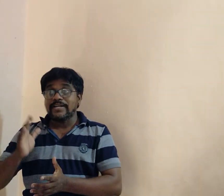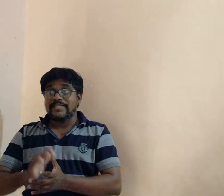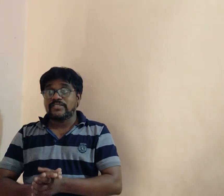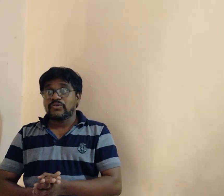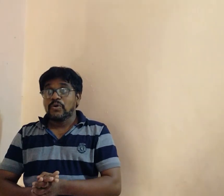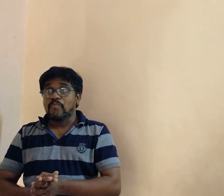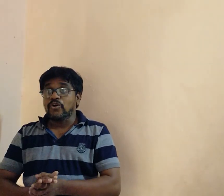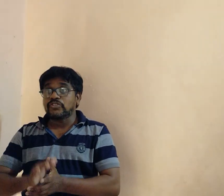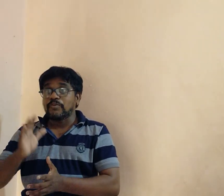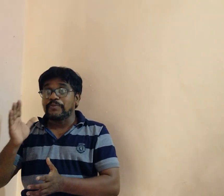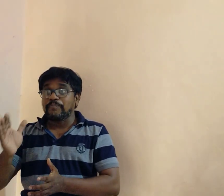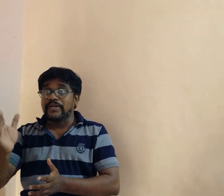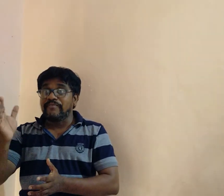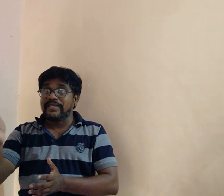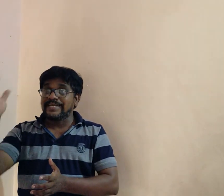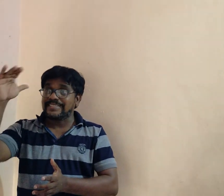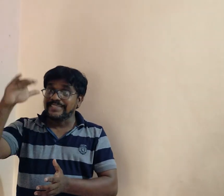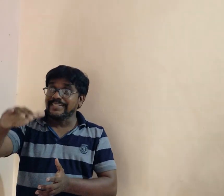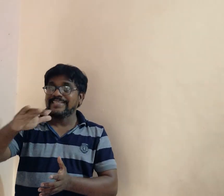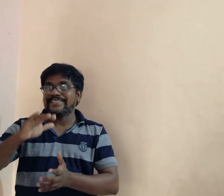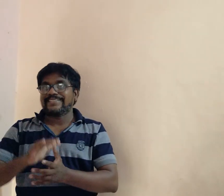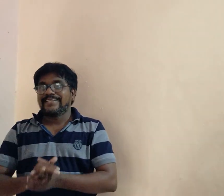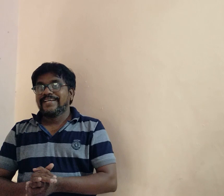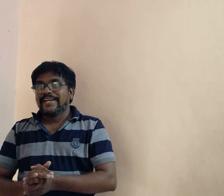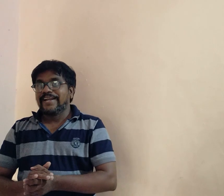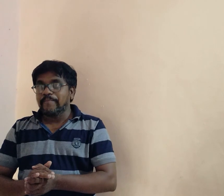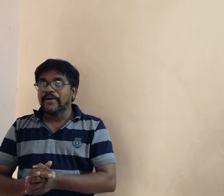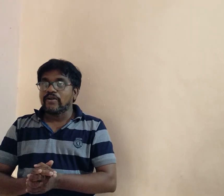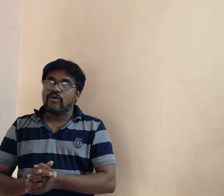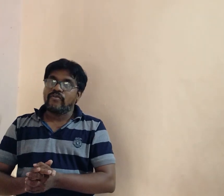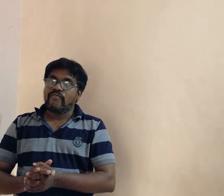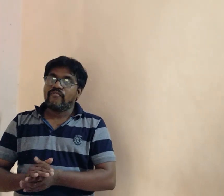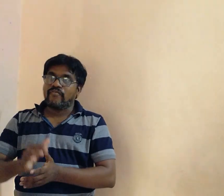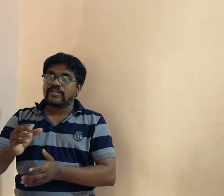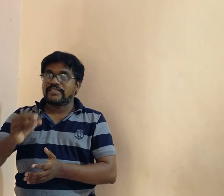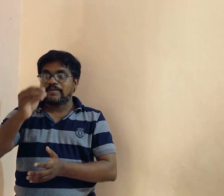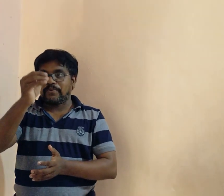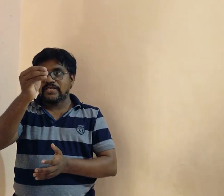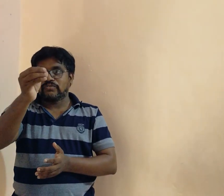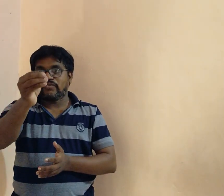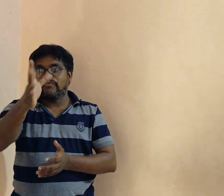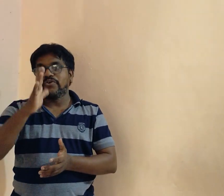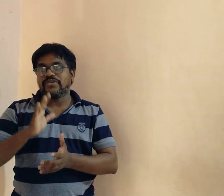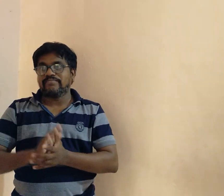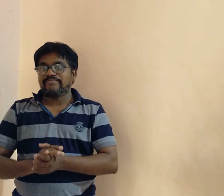contrast, most of the people living in cities depend on for the supplies of the food.